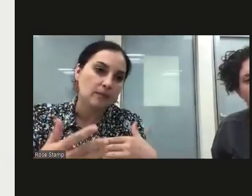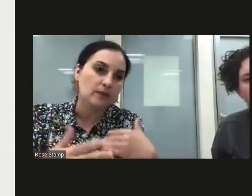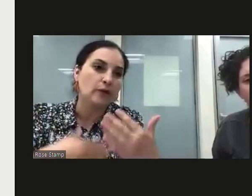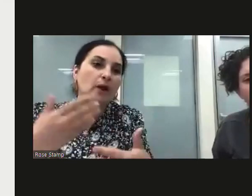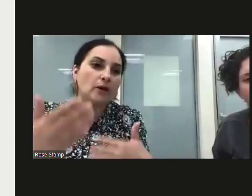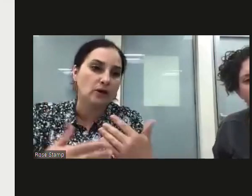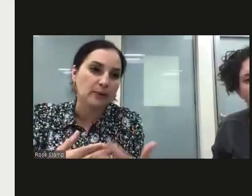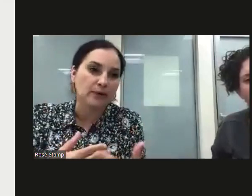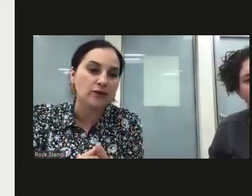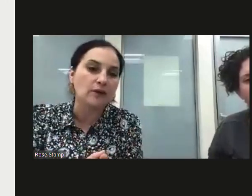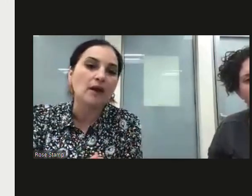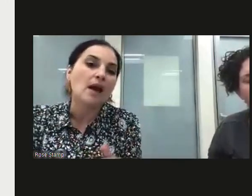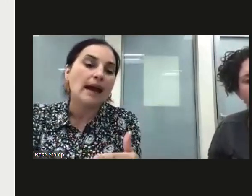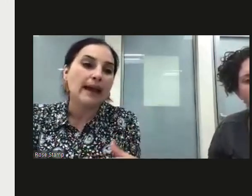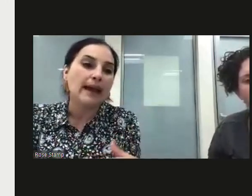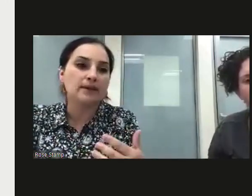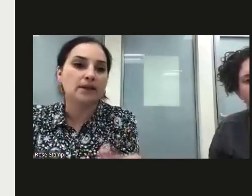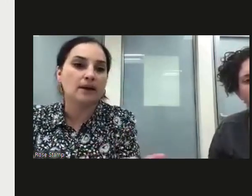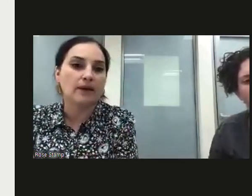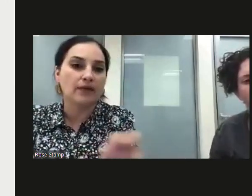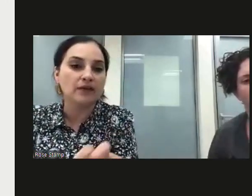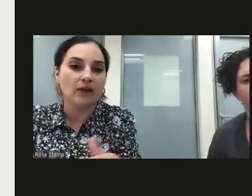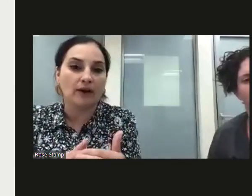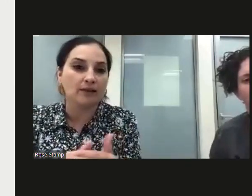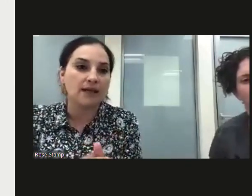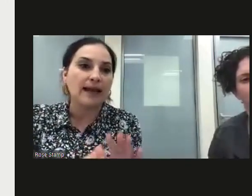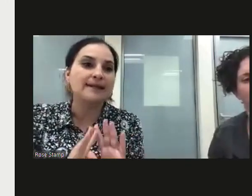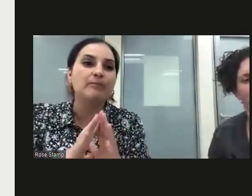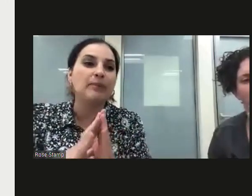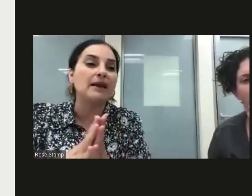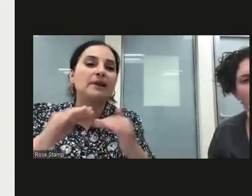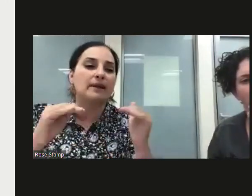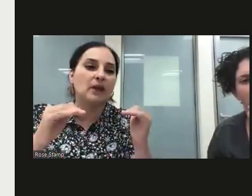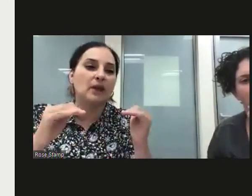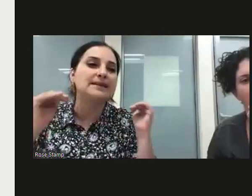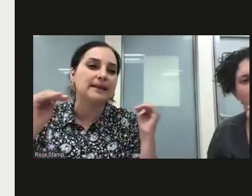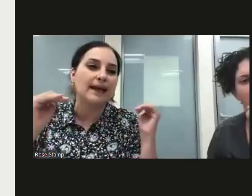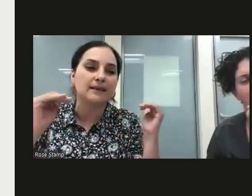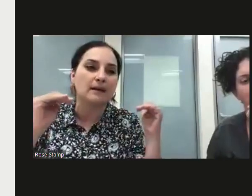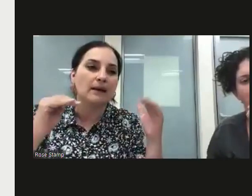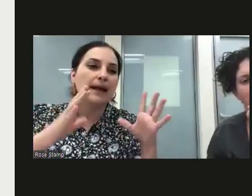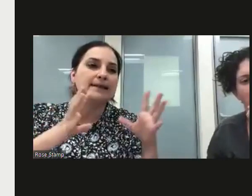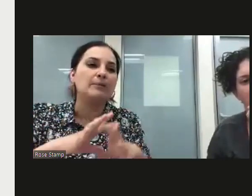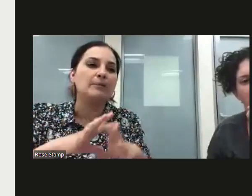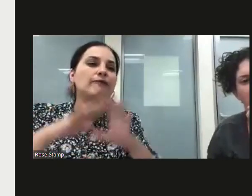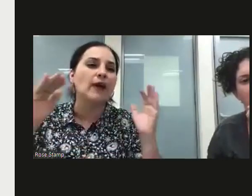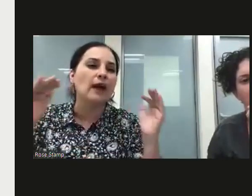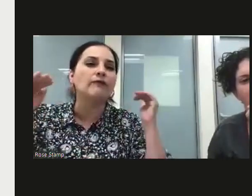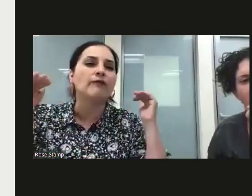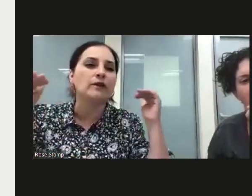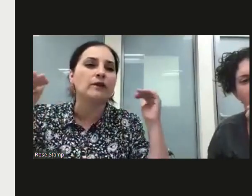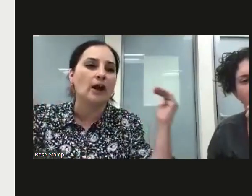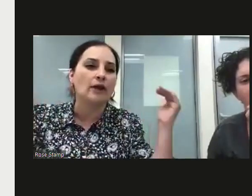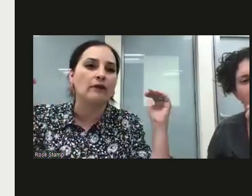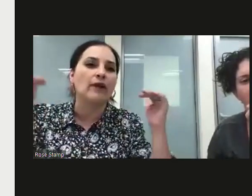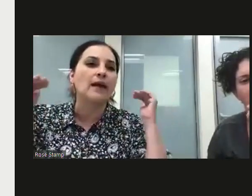time, chronological progression. And the third variant, it can be even like, because it's lexical, it can be a very,